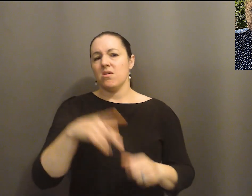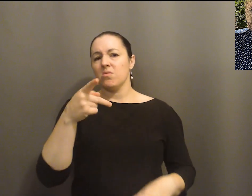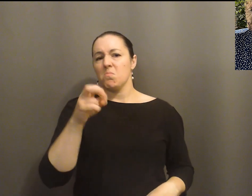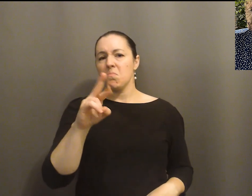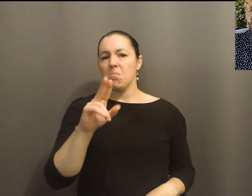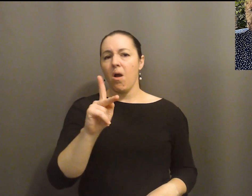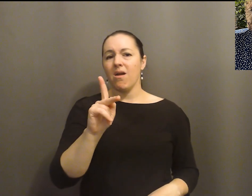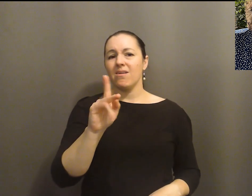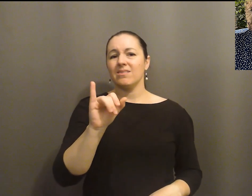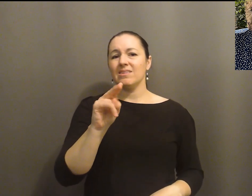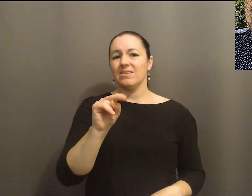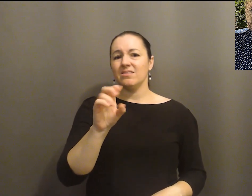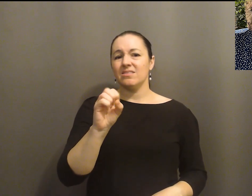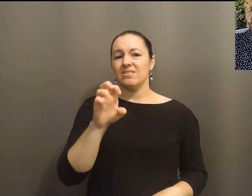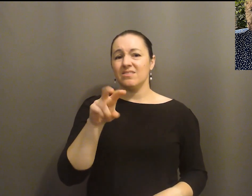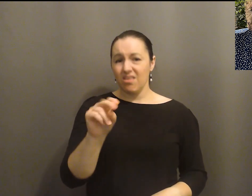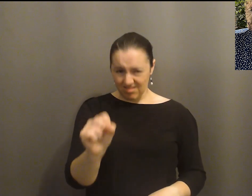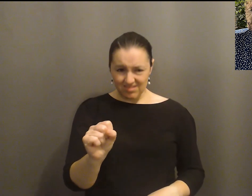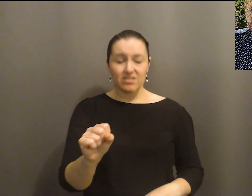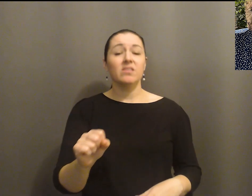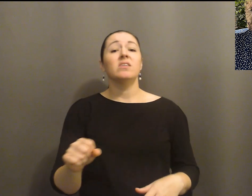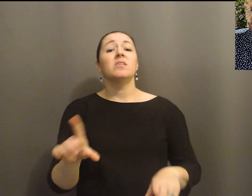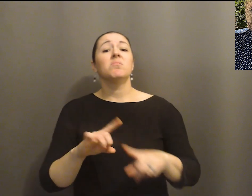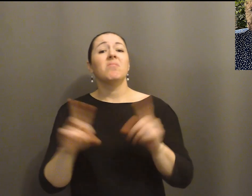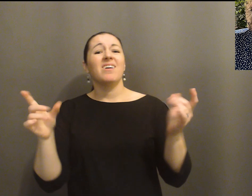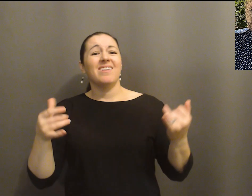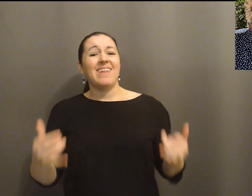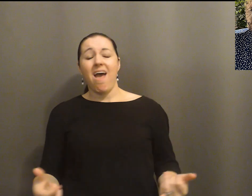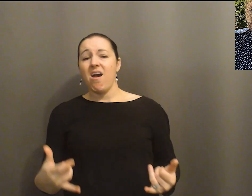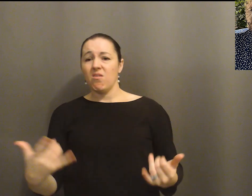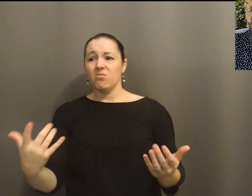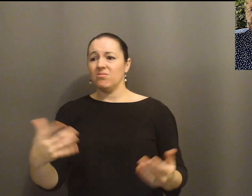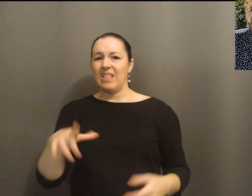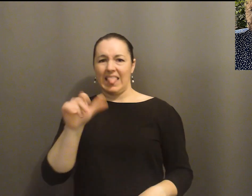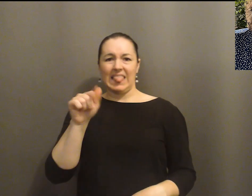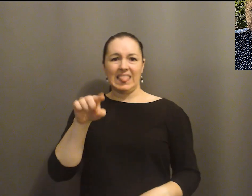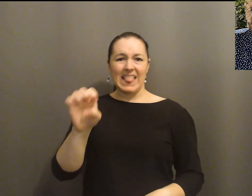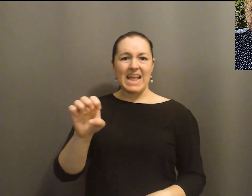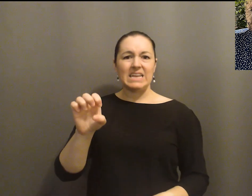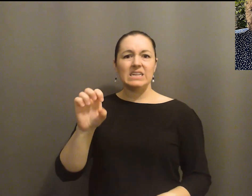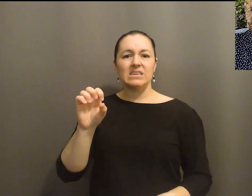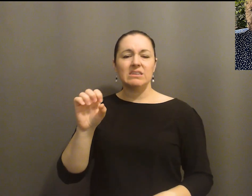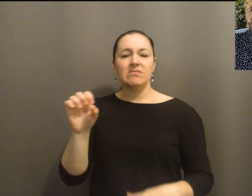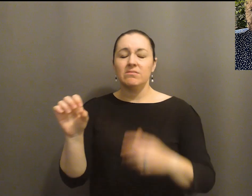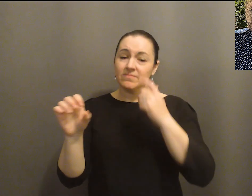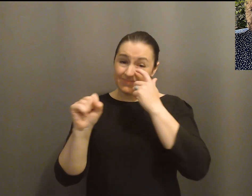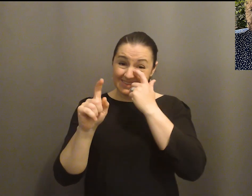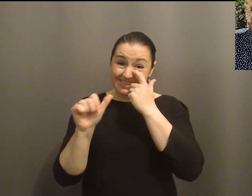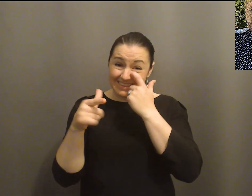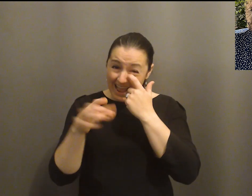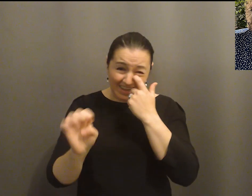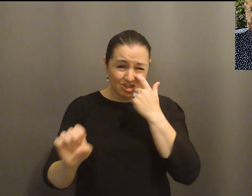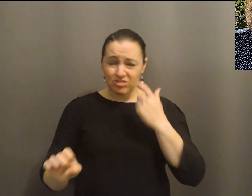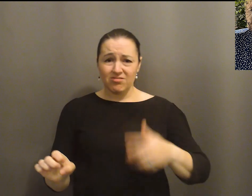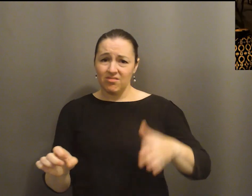didn't find out Until very late In the stages Where her whole left side Of her body Is now Not very functional